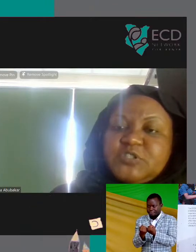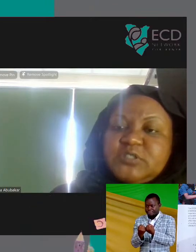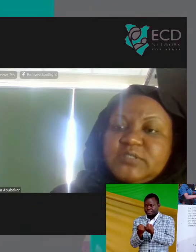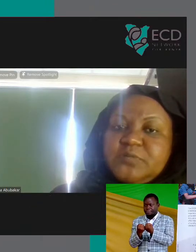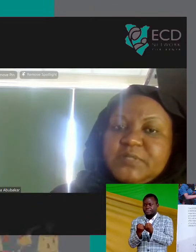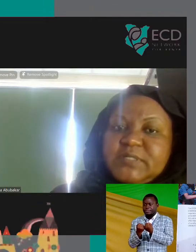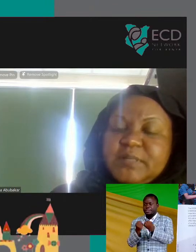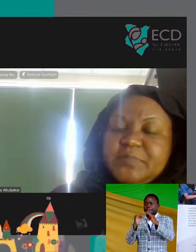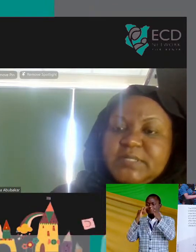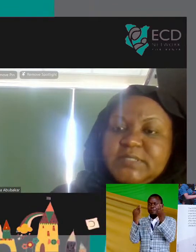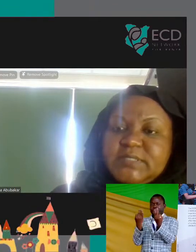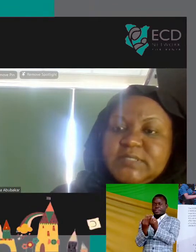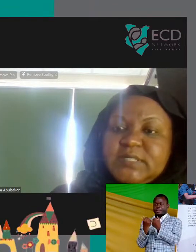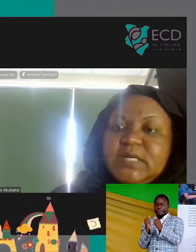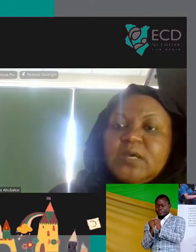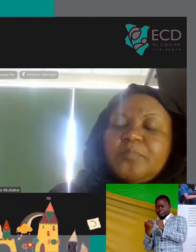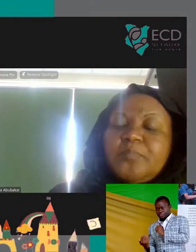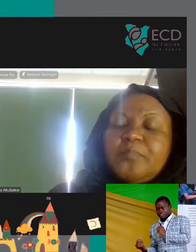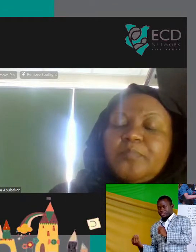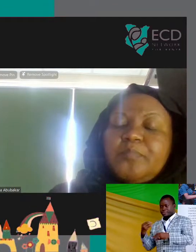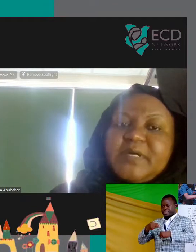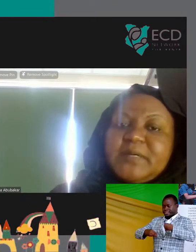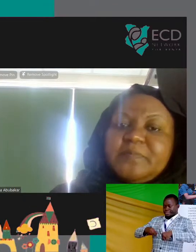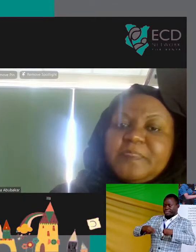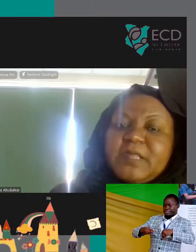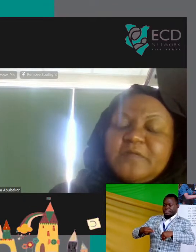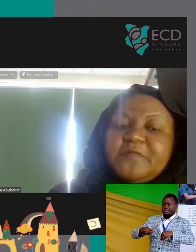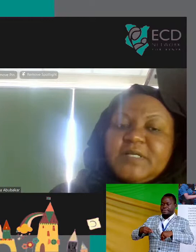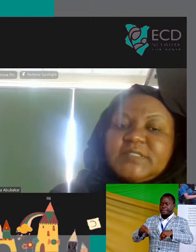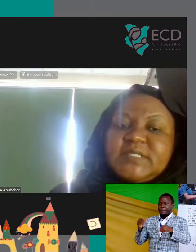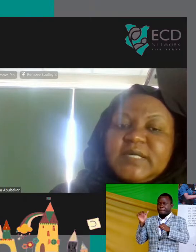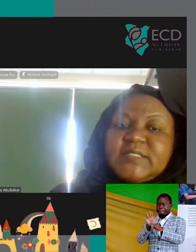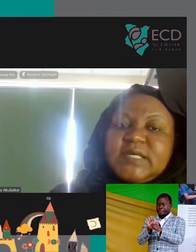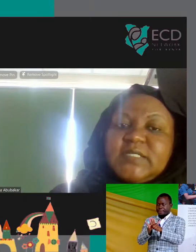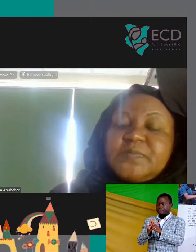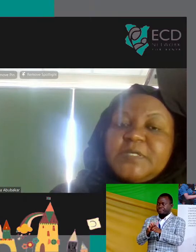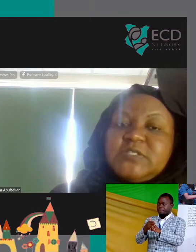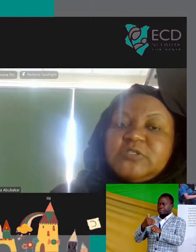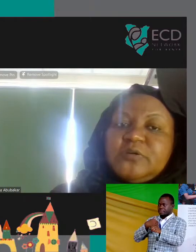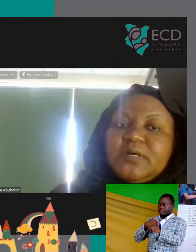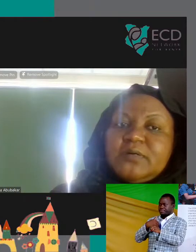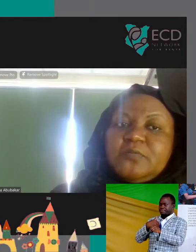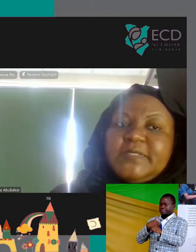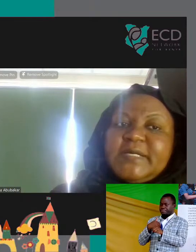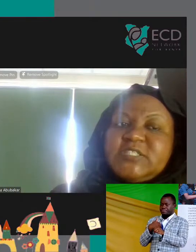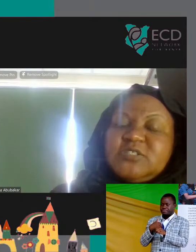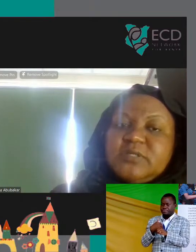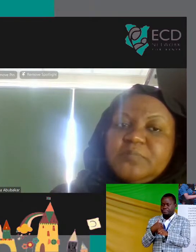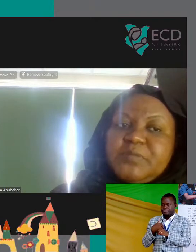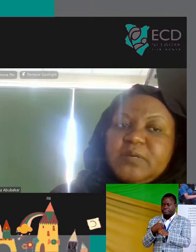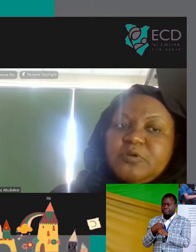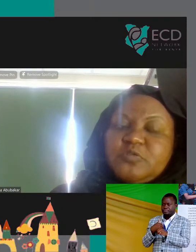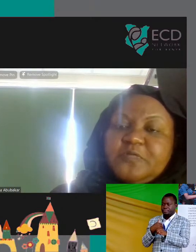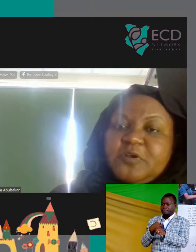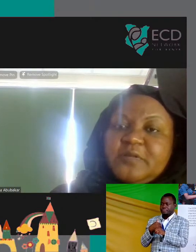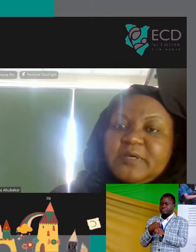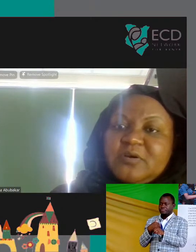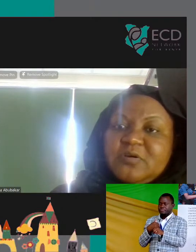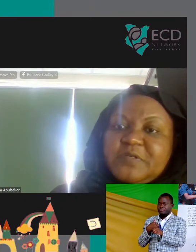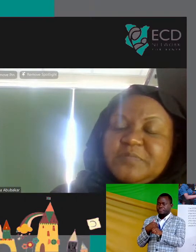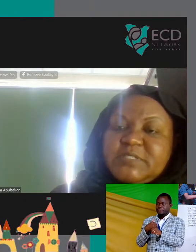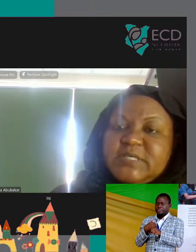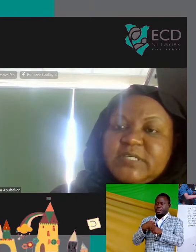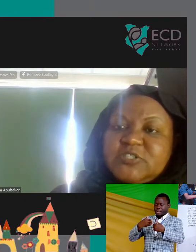families of children with disability. Many of them felt that, would their children be able to follow